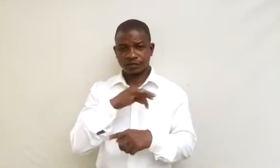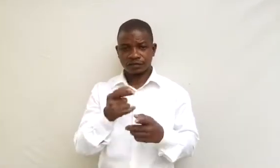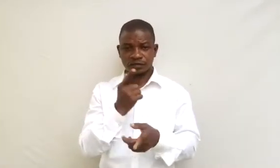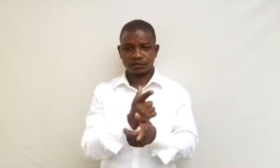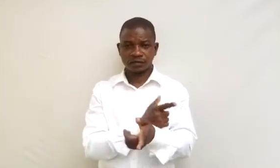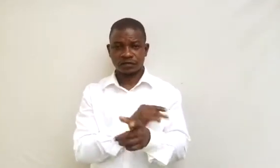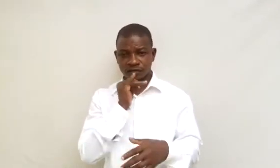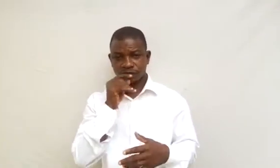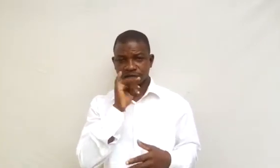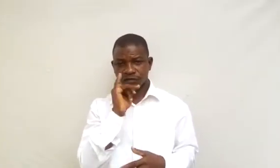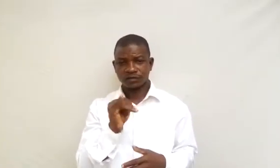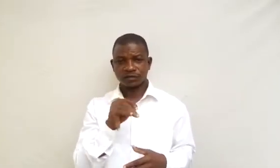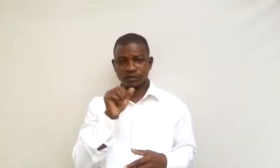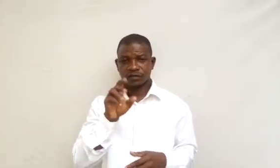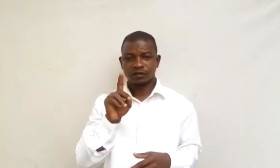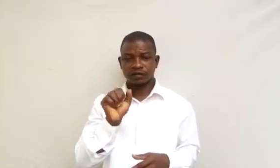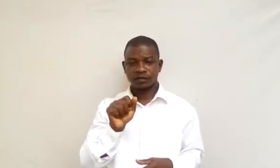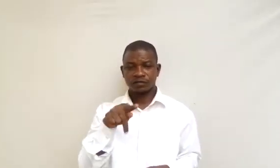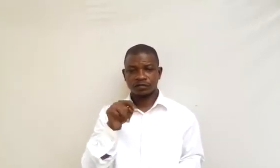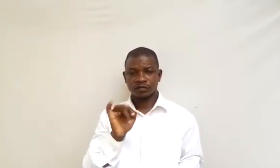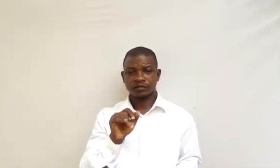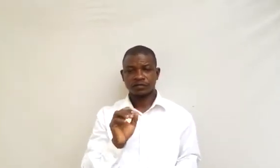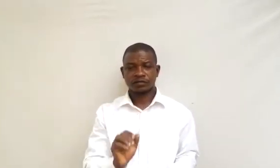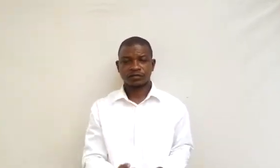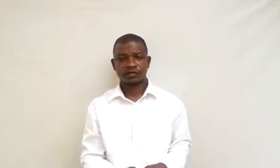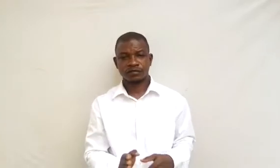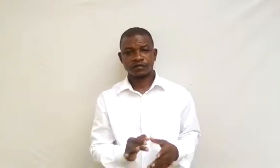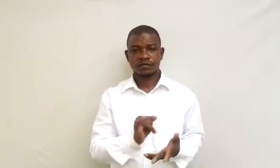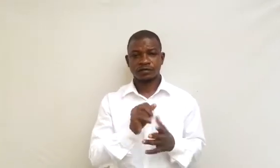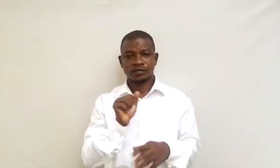is adaptation. Adaptation.